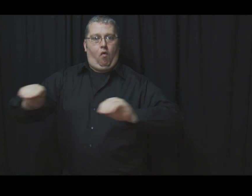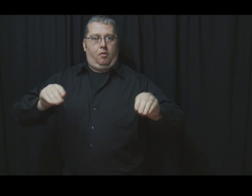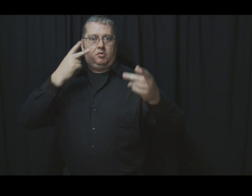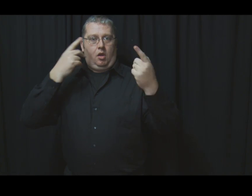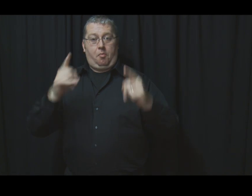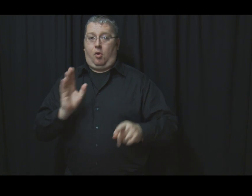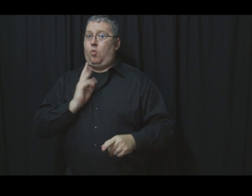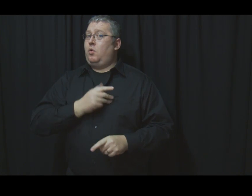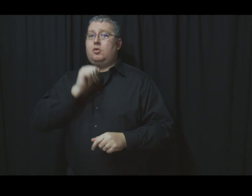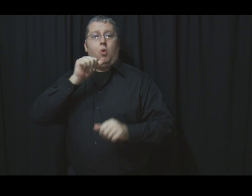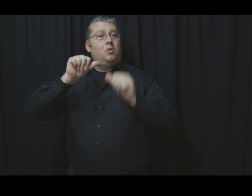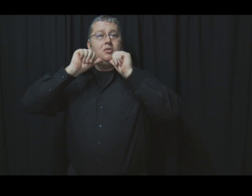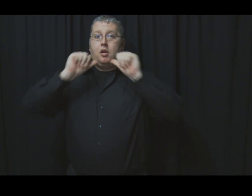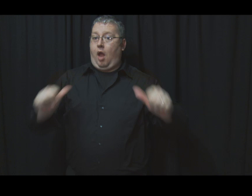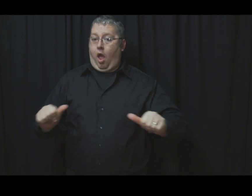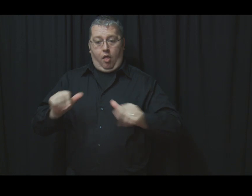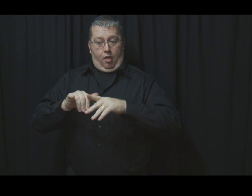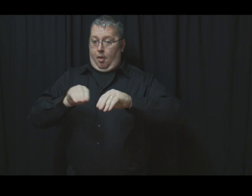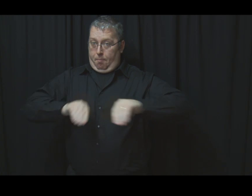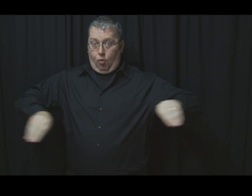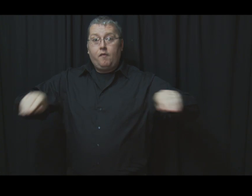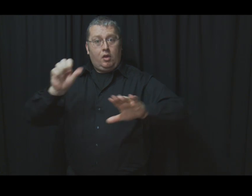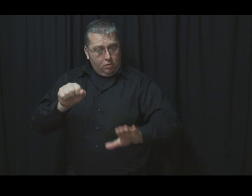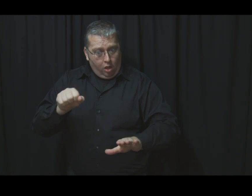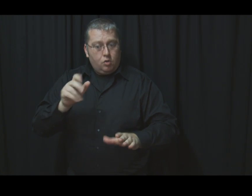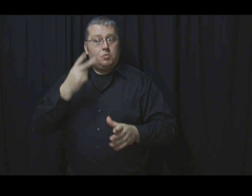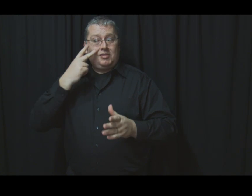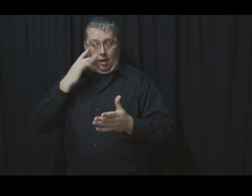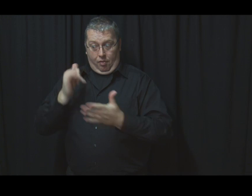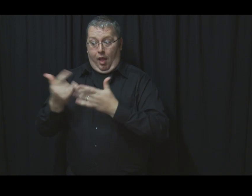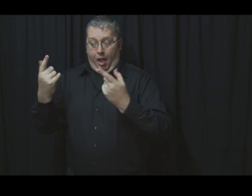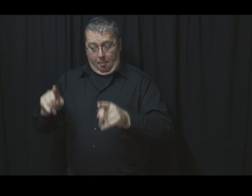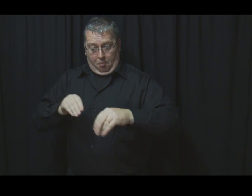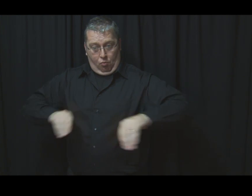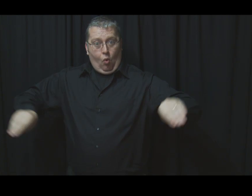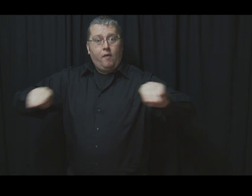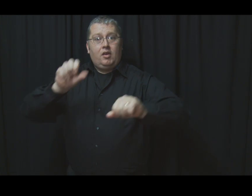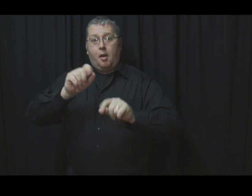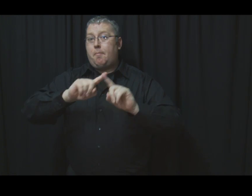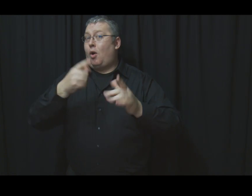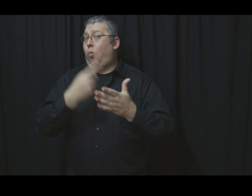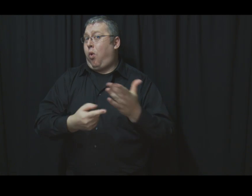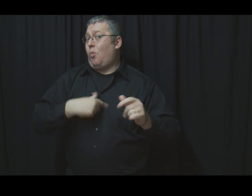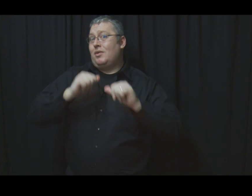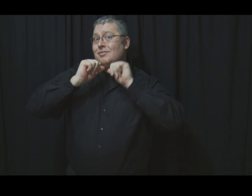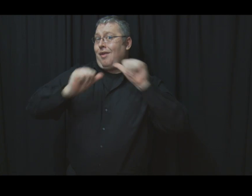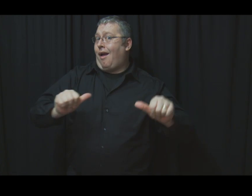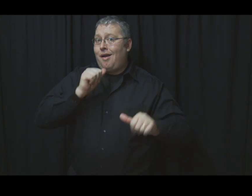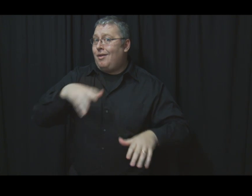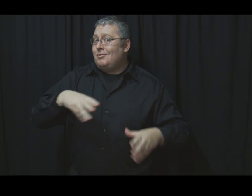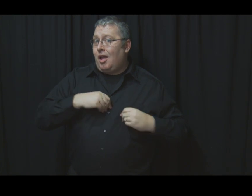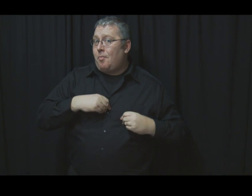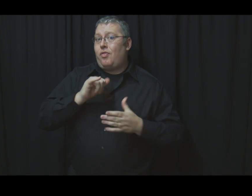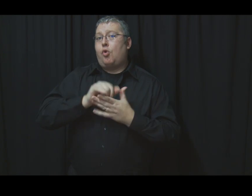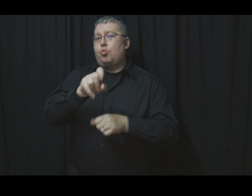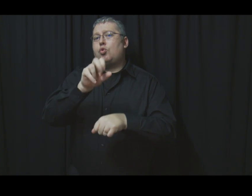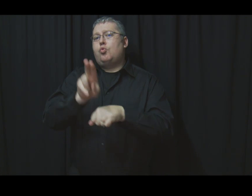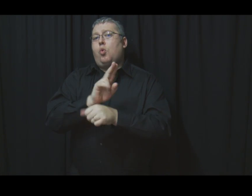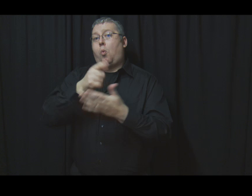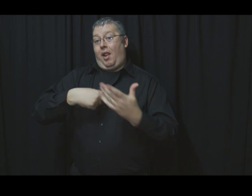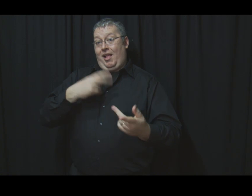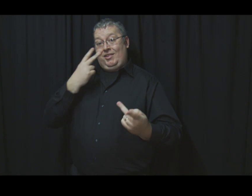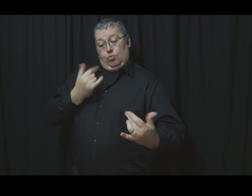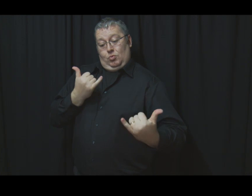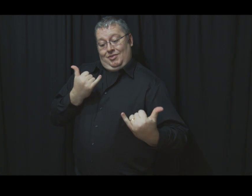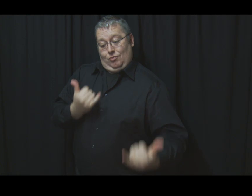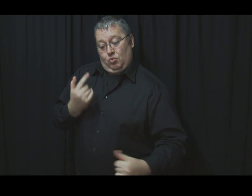do not deny the movement, we do not deny the plates. What we would deny is that you can use what you see today